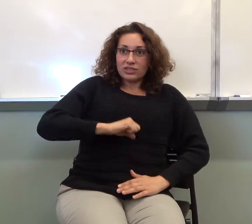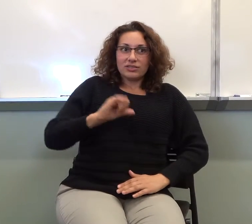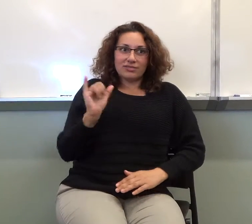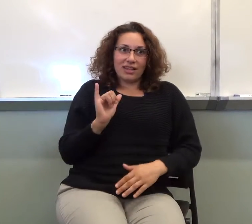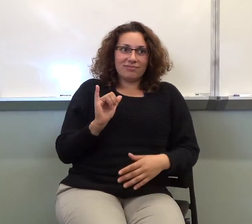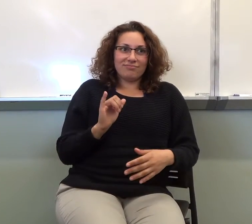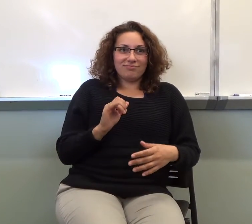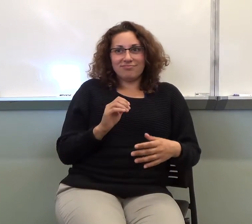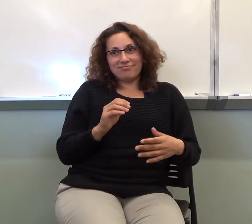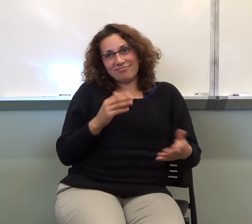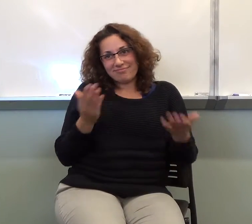they'll be a little kinder.